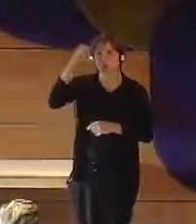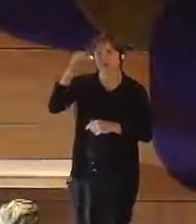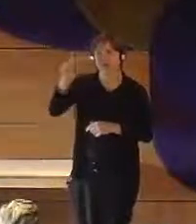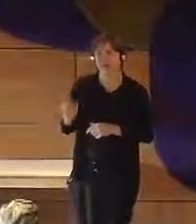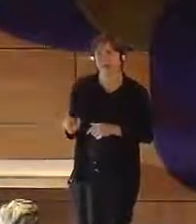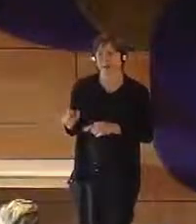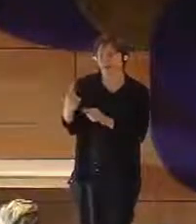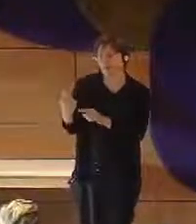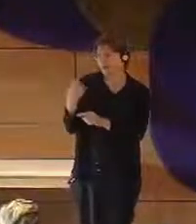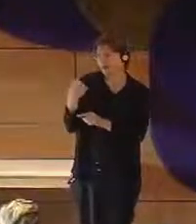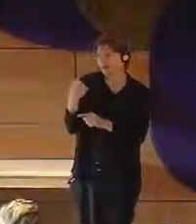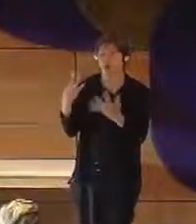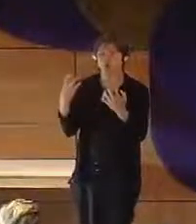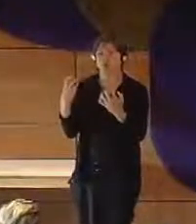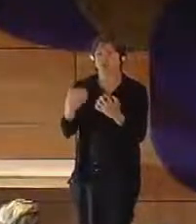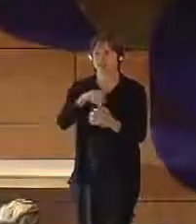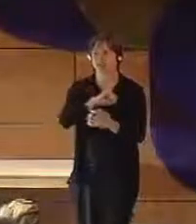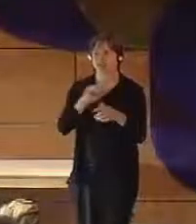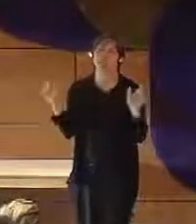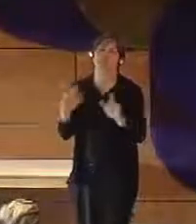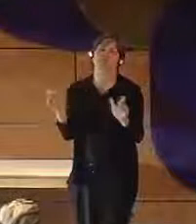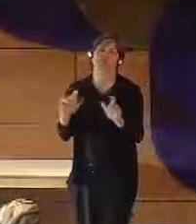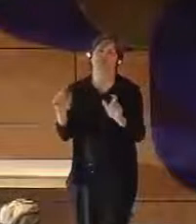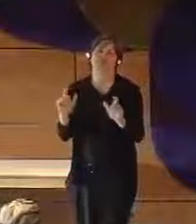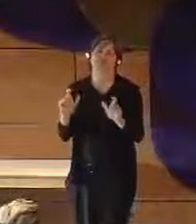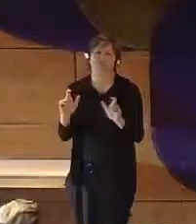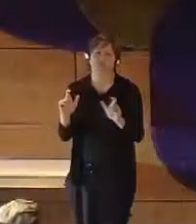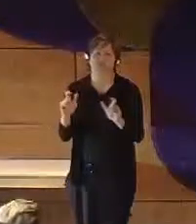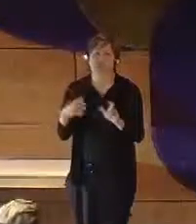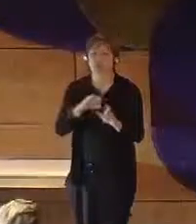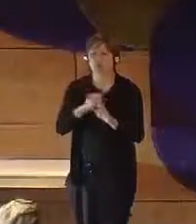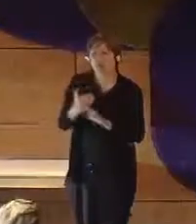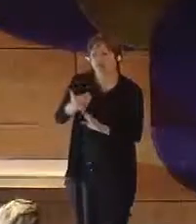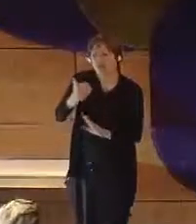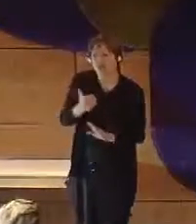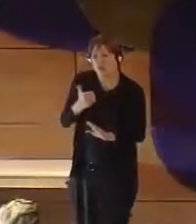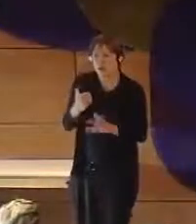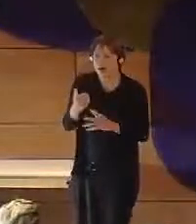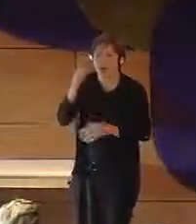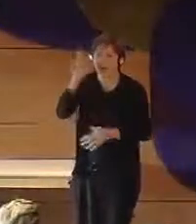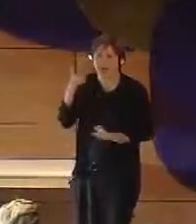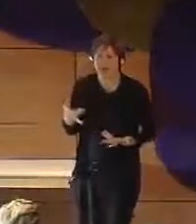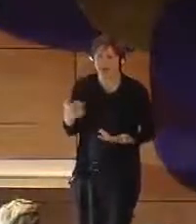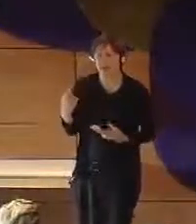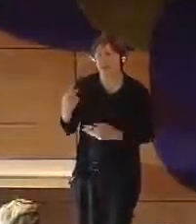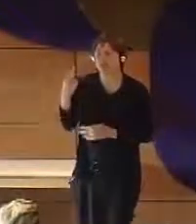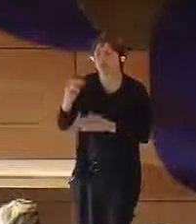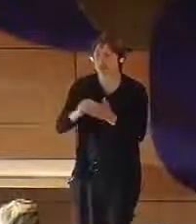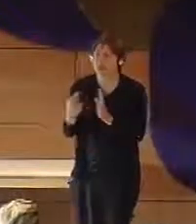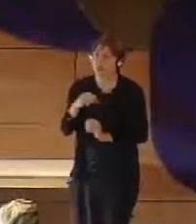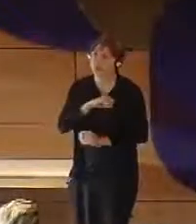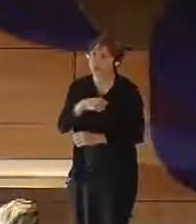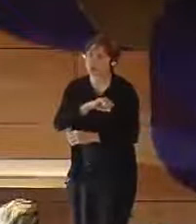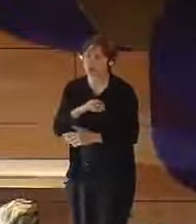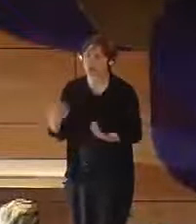In fact, her real birthday was in April. She has 2 birthdays. Everyone in this room would have had